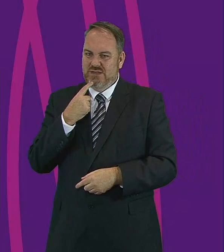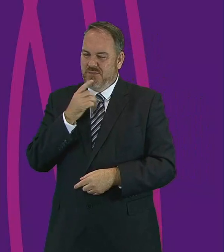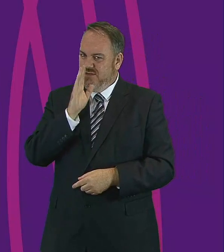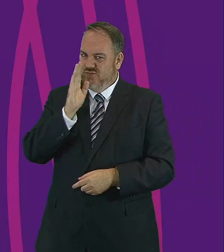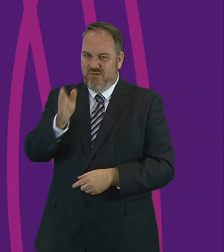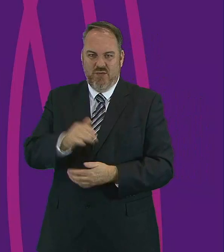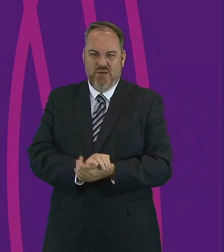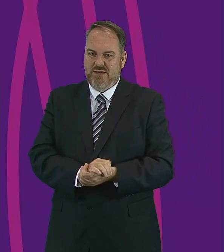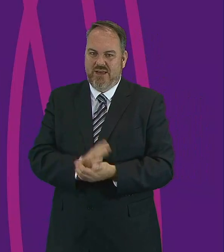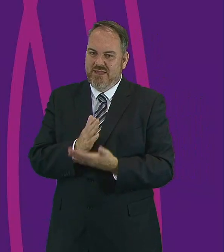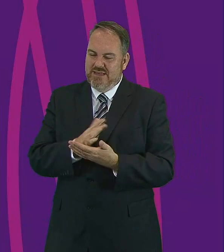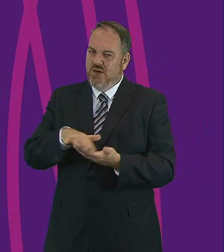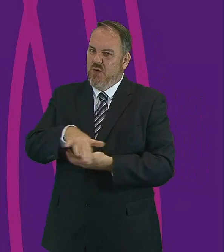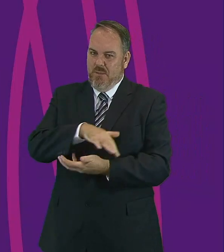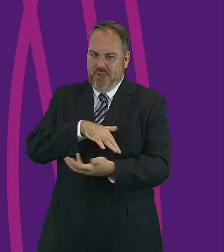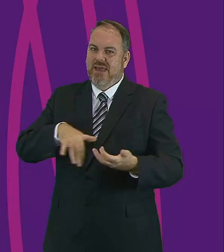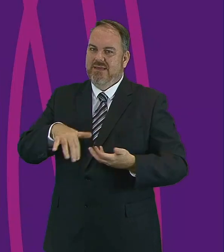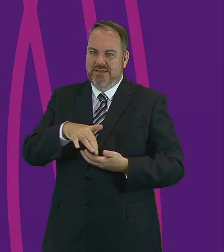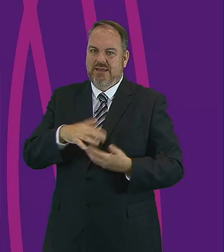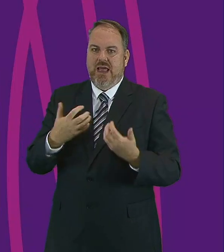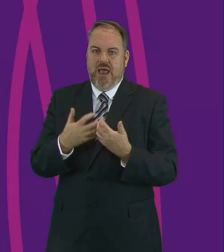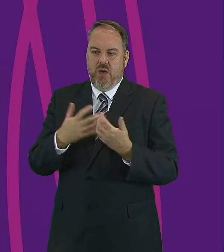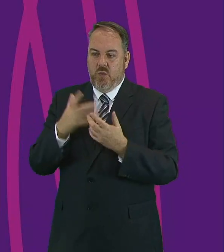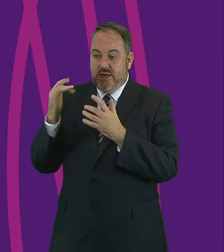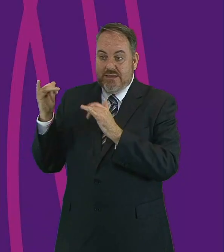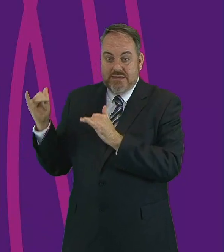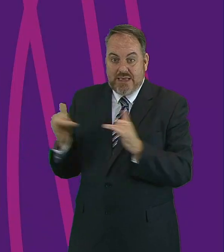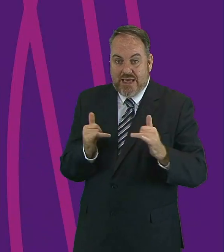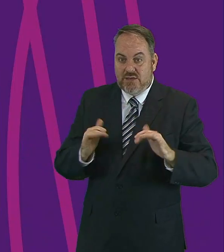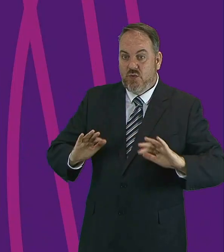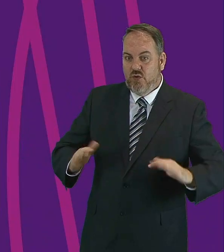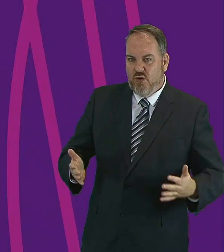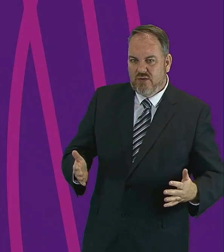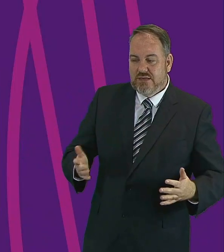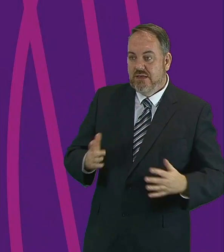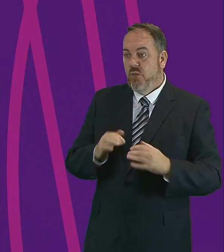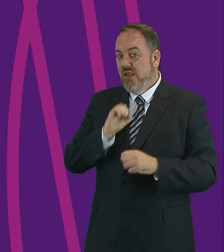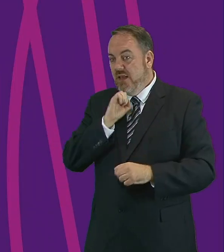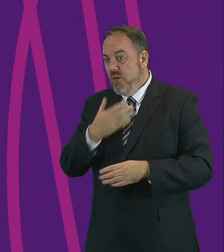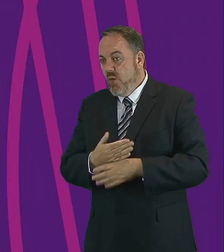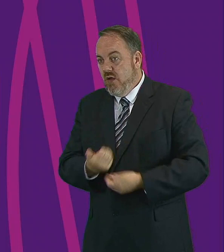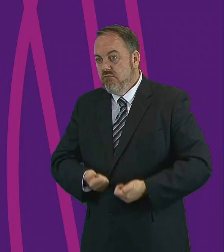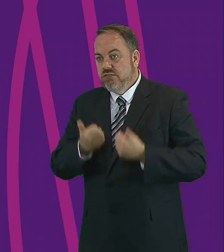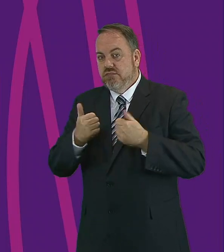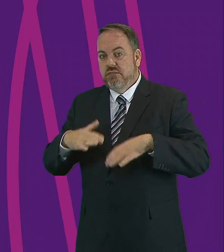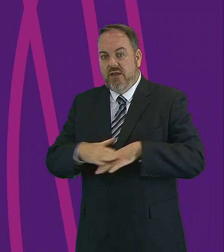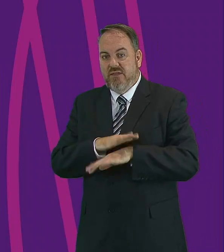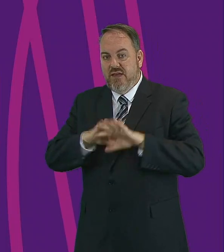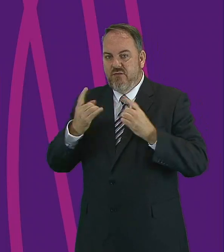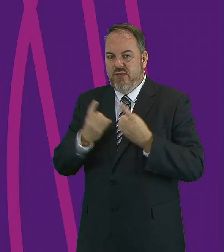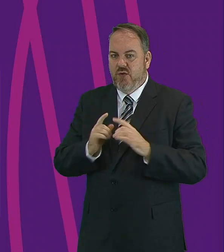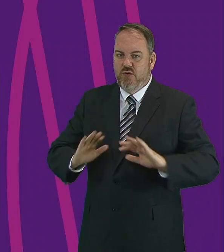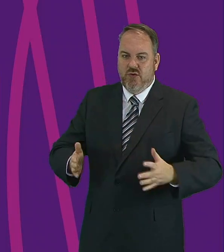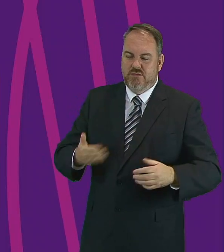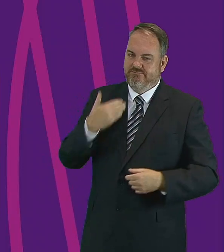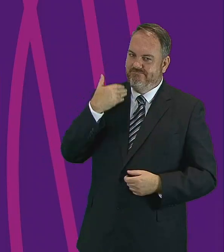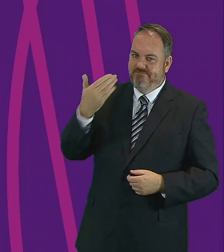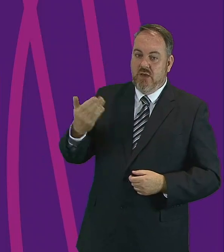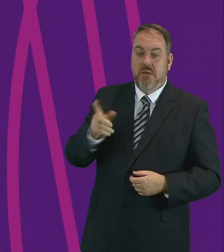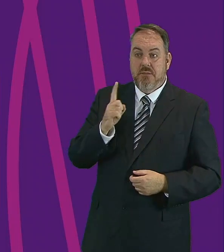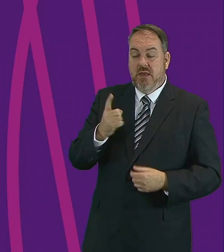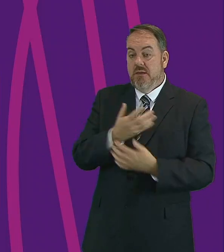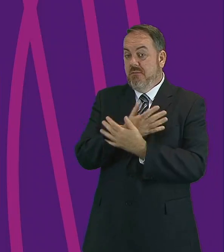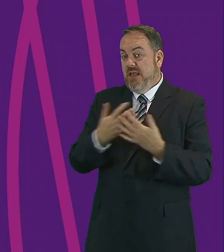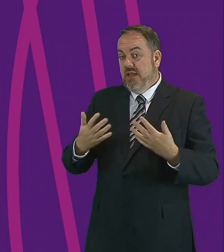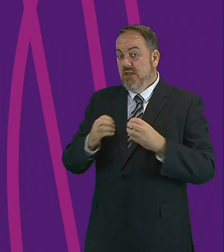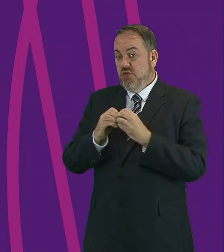testing as effectively as we need to. But the First Minister will also know that there are university staff who shared some of the